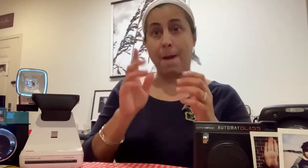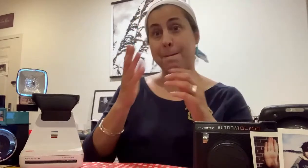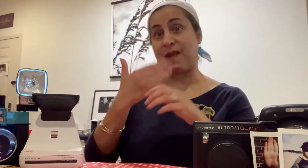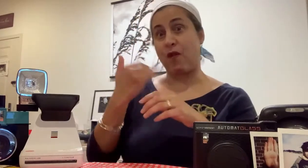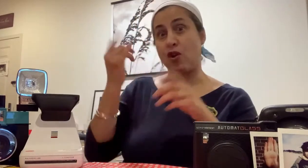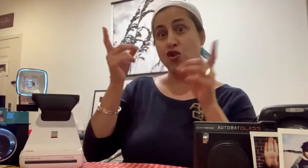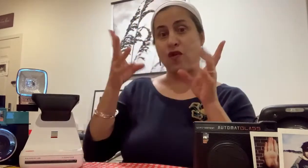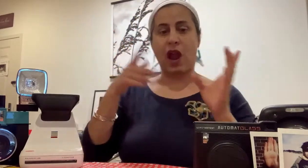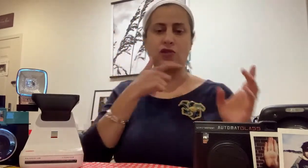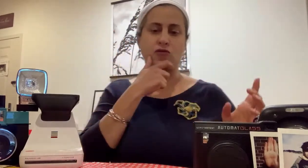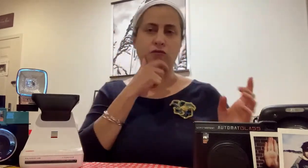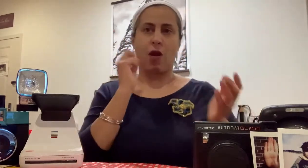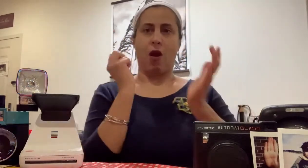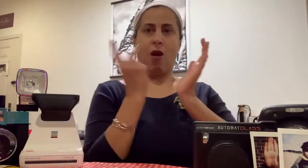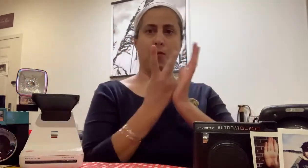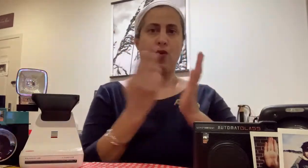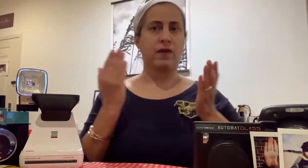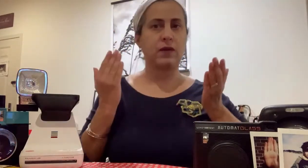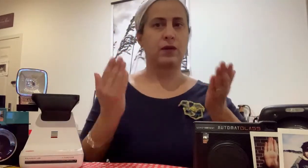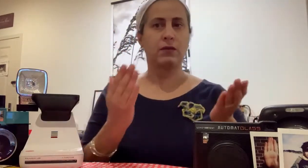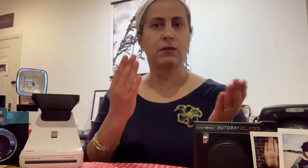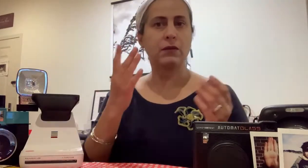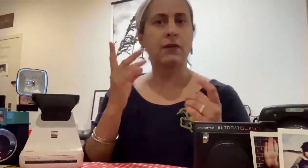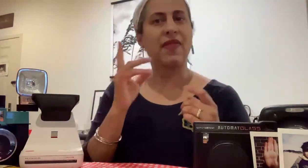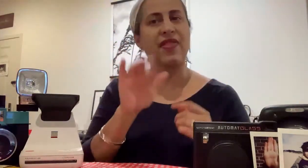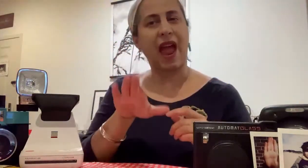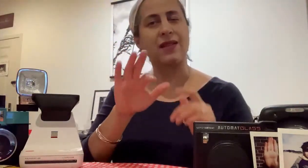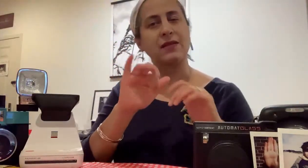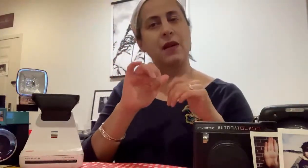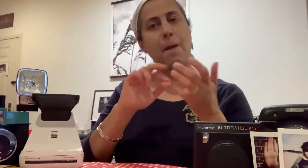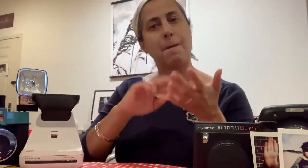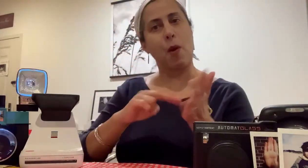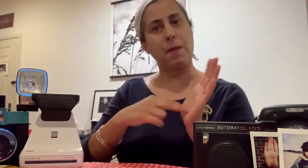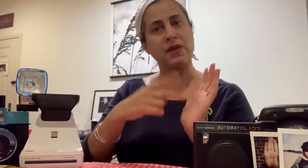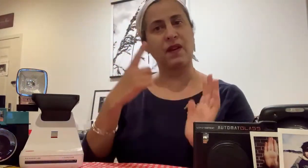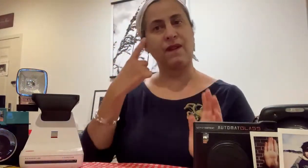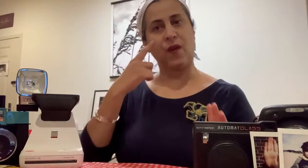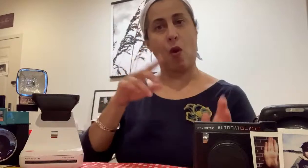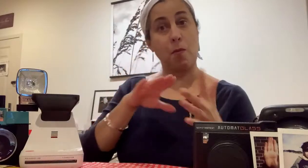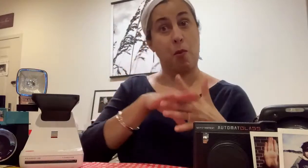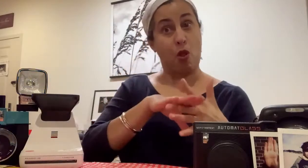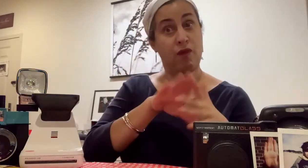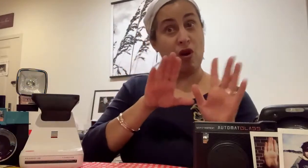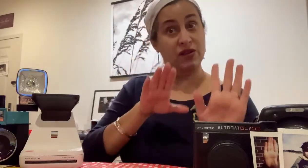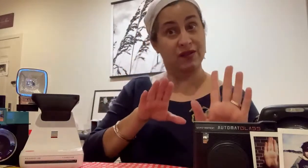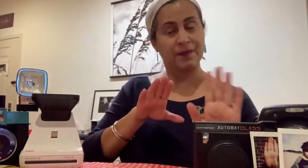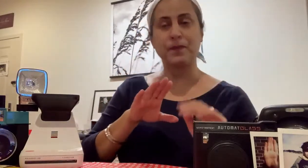prep, and that was all before the director approved it. You would have to bring it to them for approval.